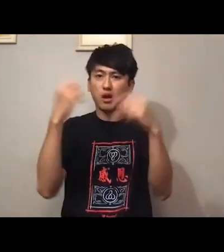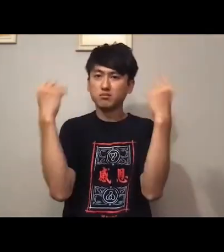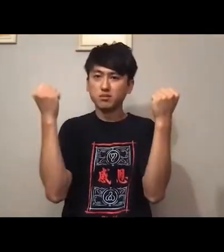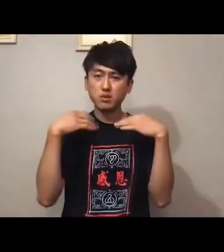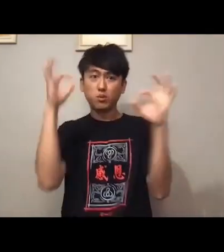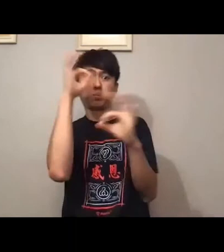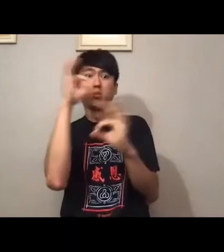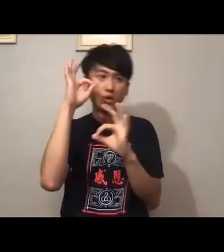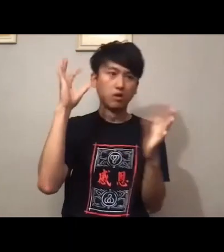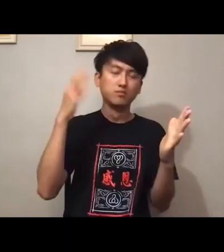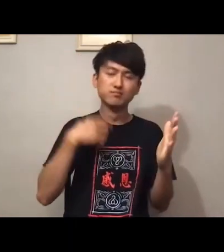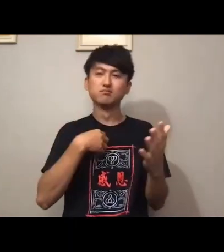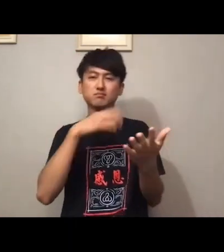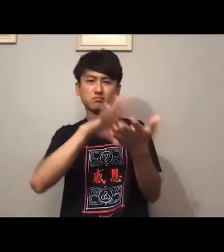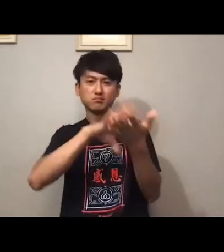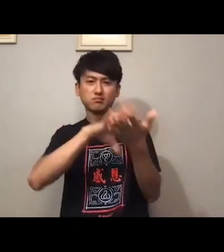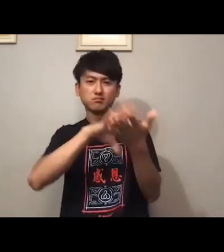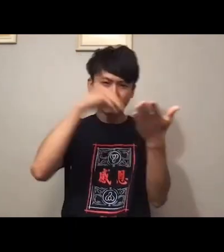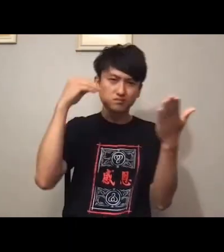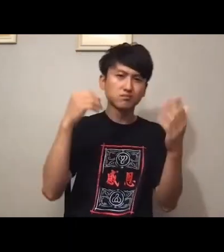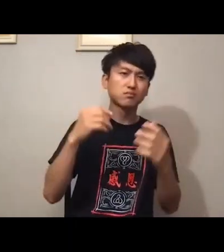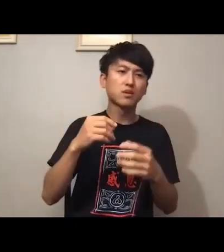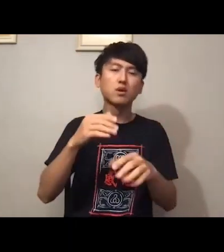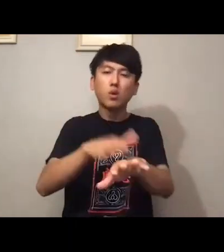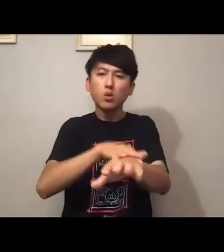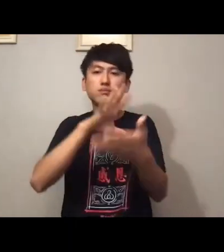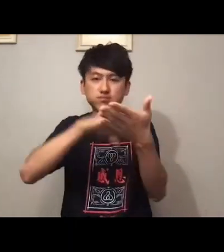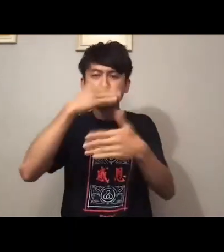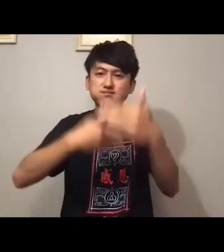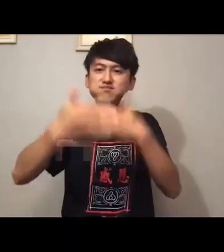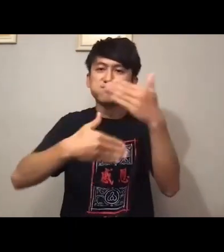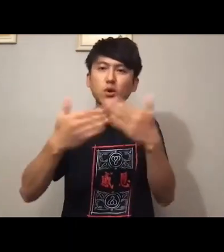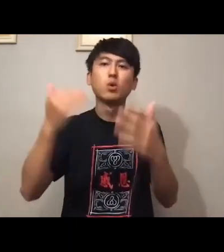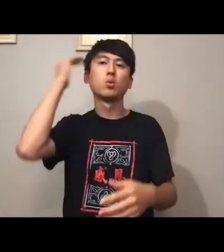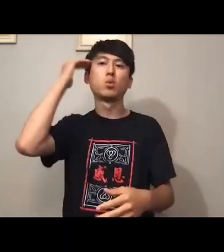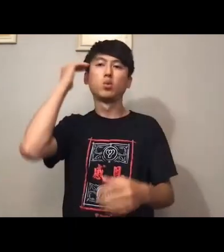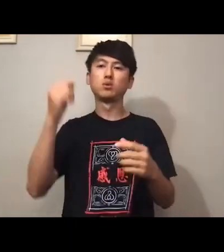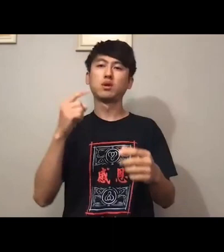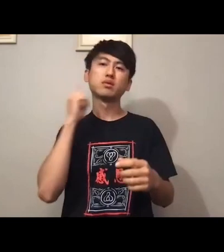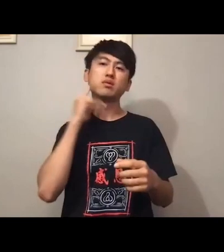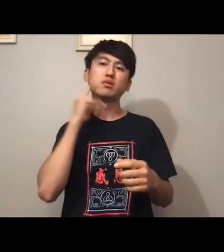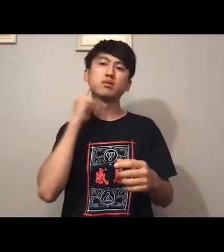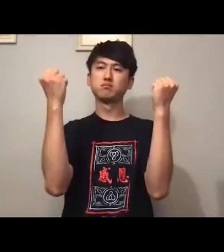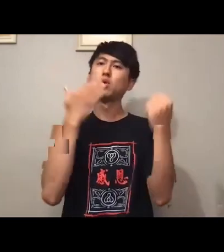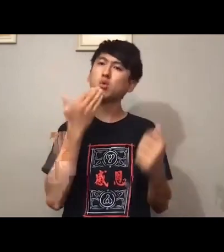really anything about deaf people or sign language. And I started to learn there.